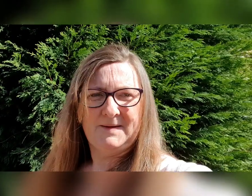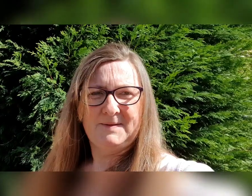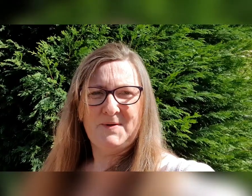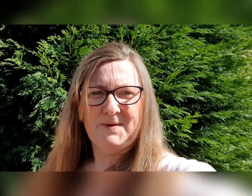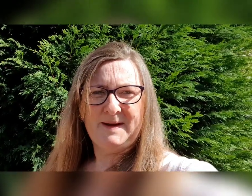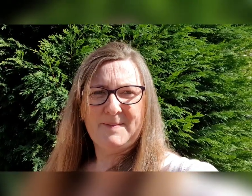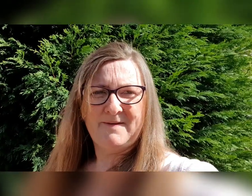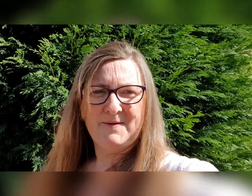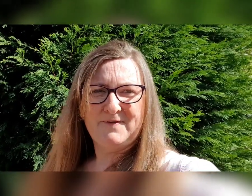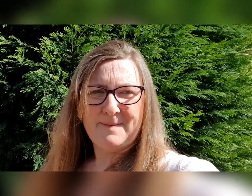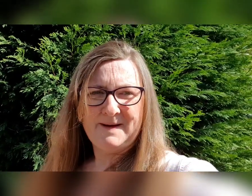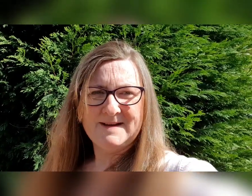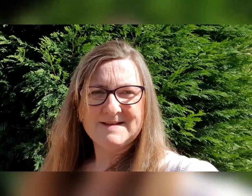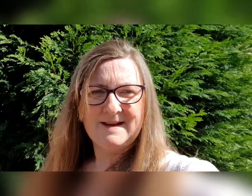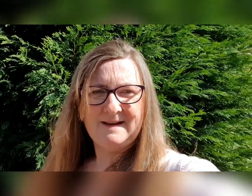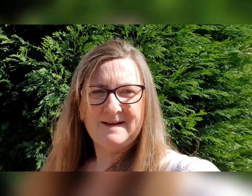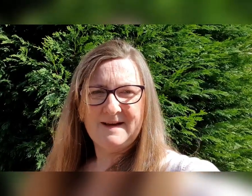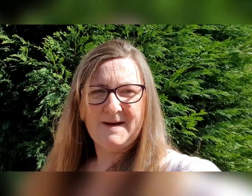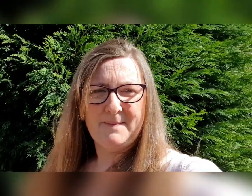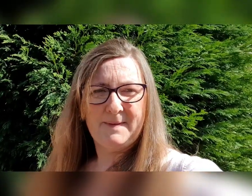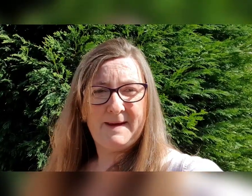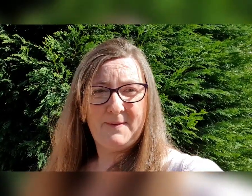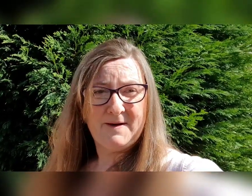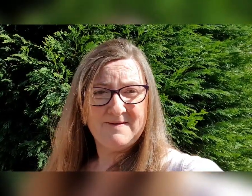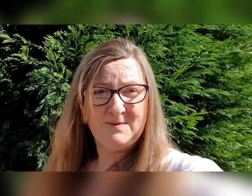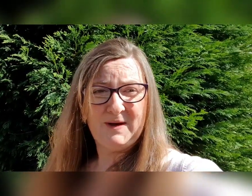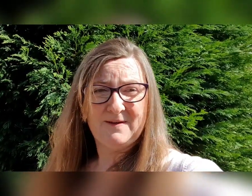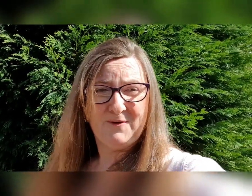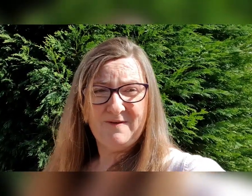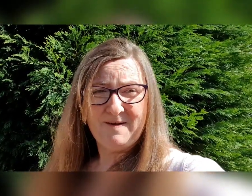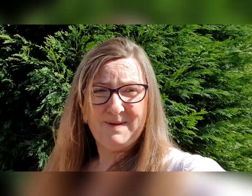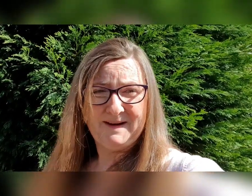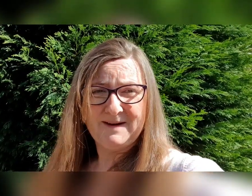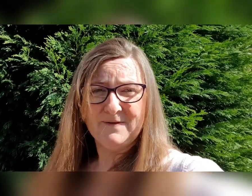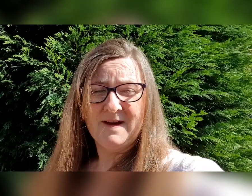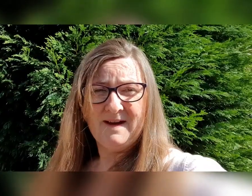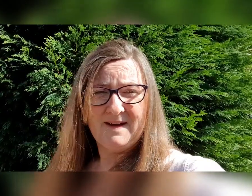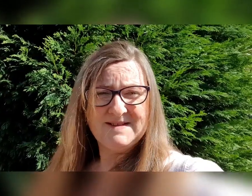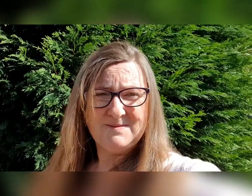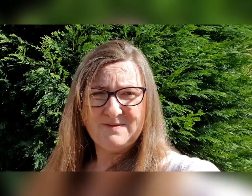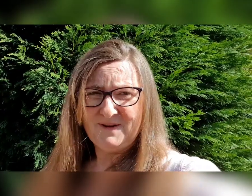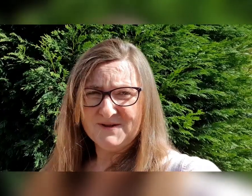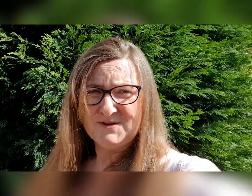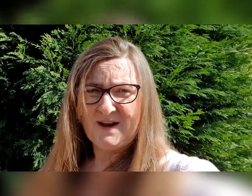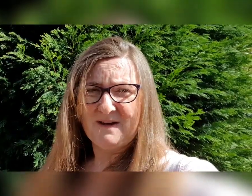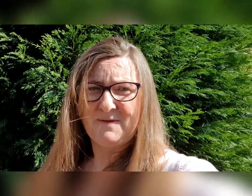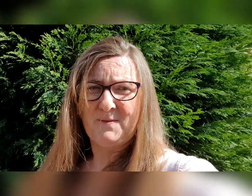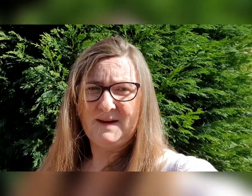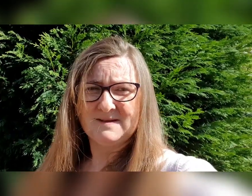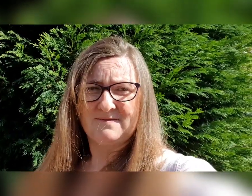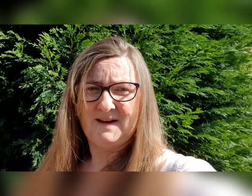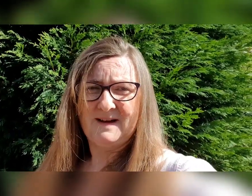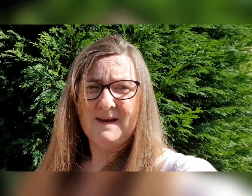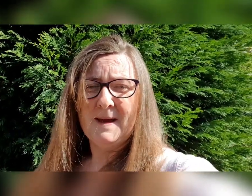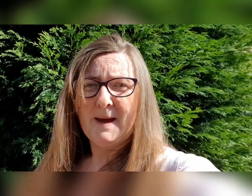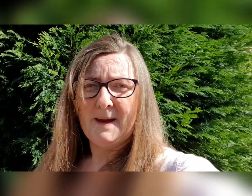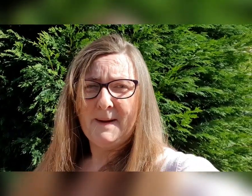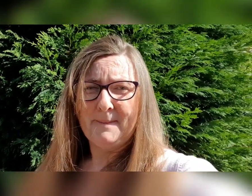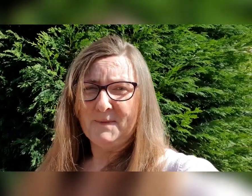Good morning, Perrywood families, and here we are in week four, I believe. I seem to have lost track of the weeks, really. Not